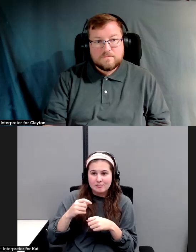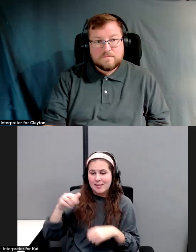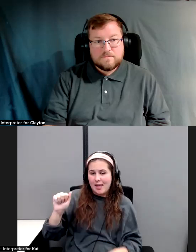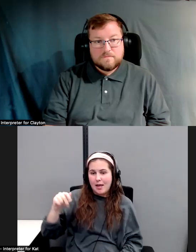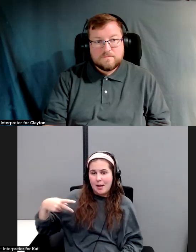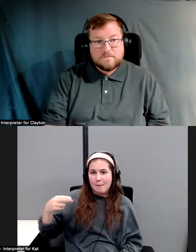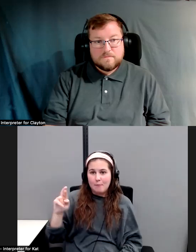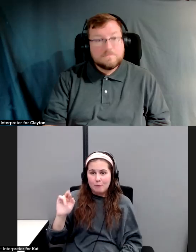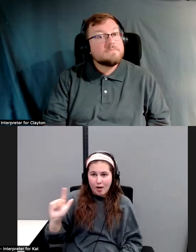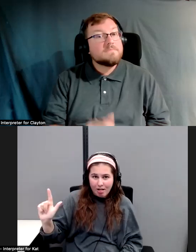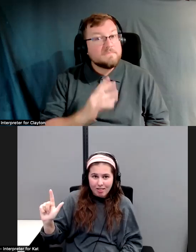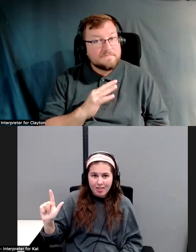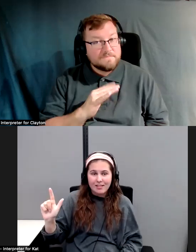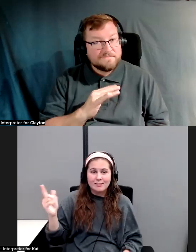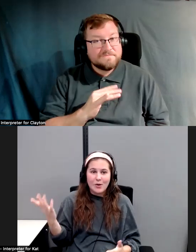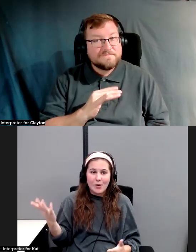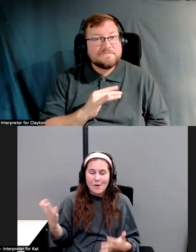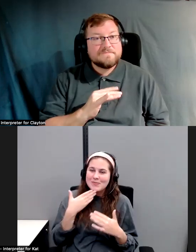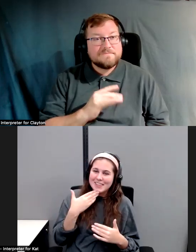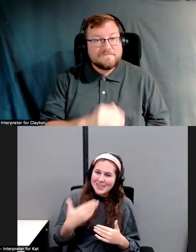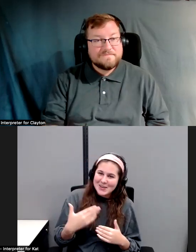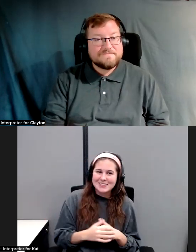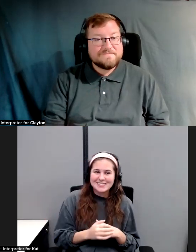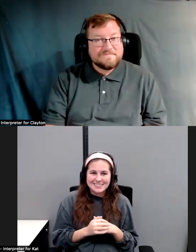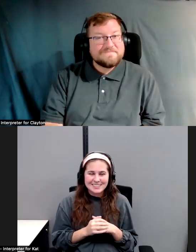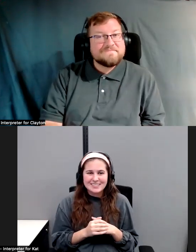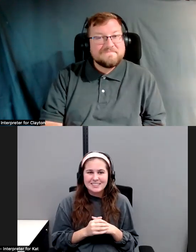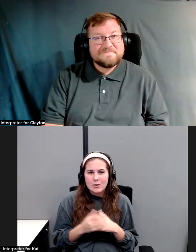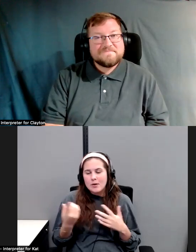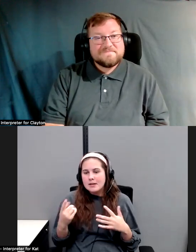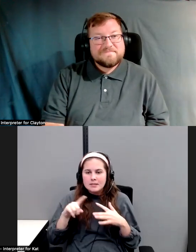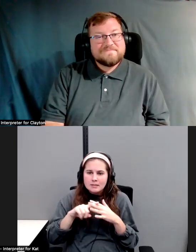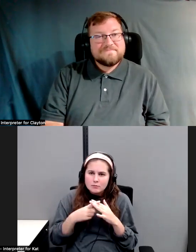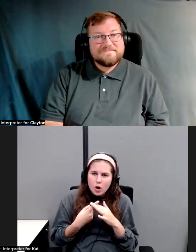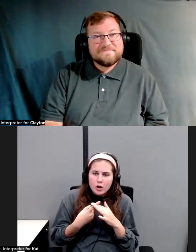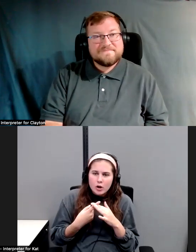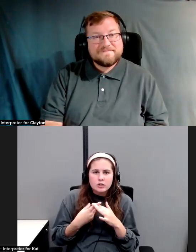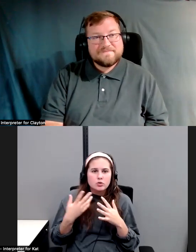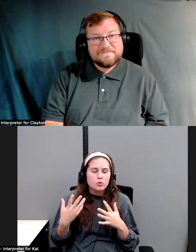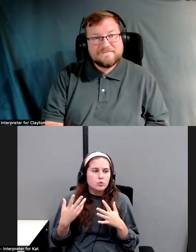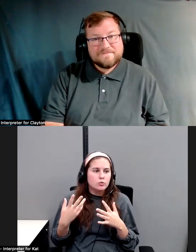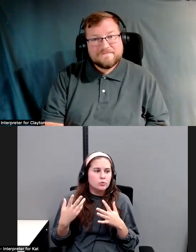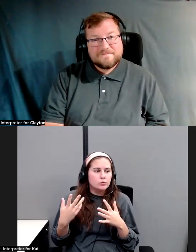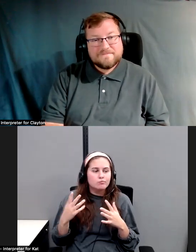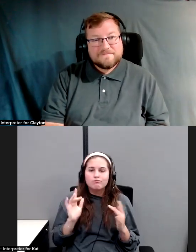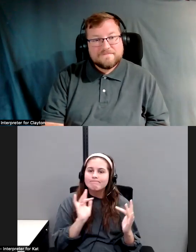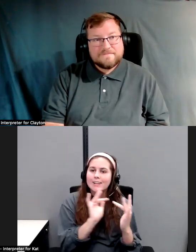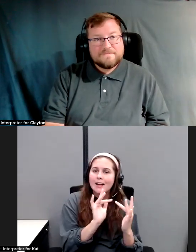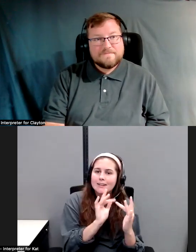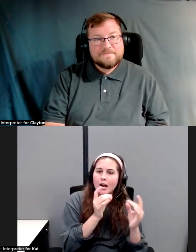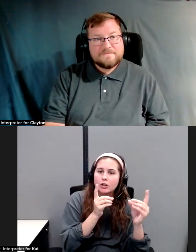branching out with, I'm branching out to interviewing directors, movie